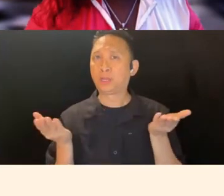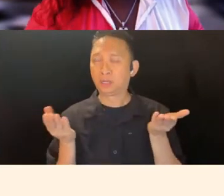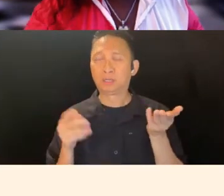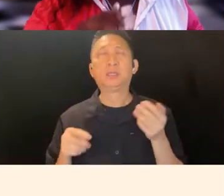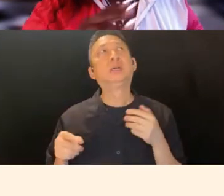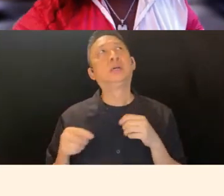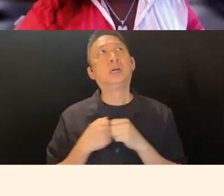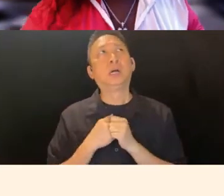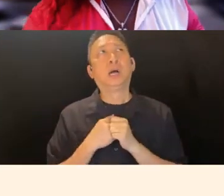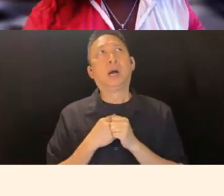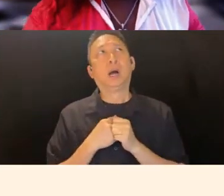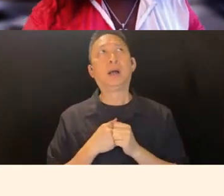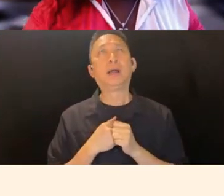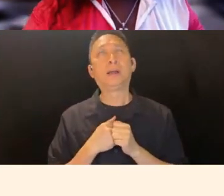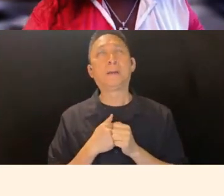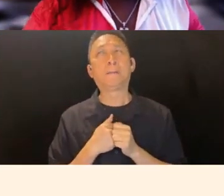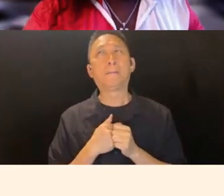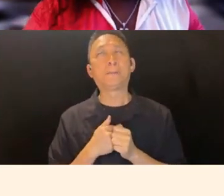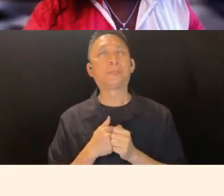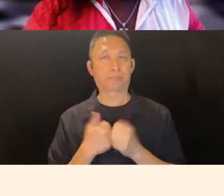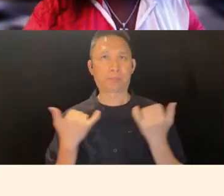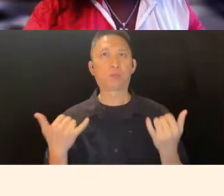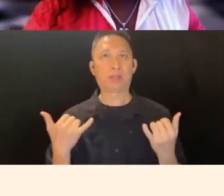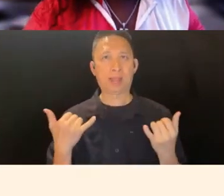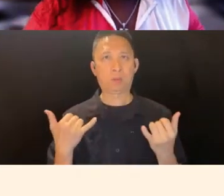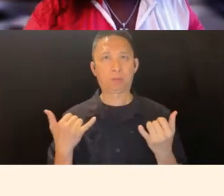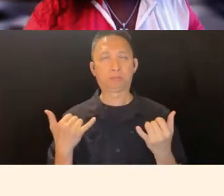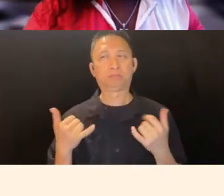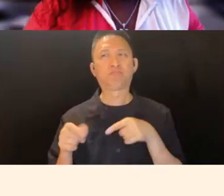fact that, well, right now we are level 1.